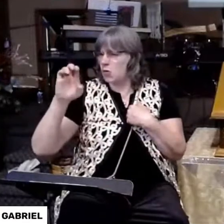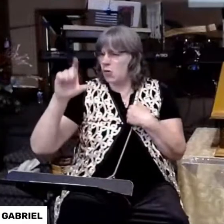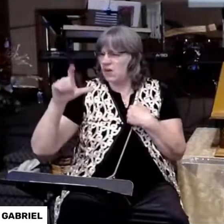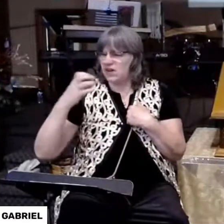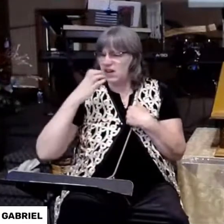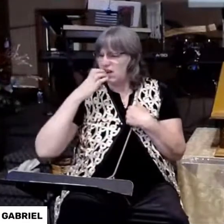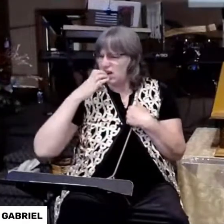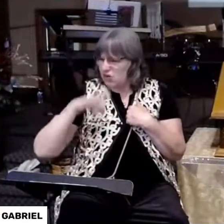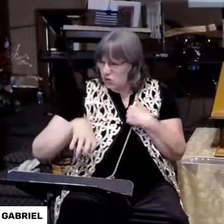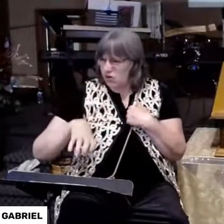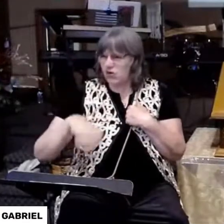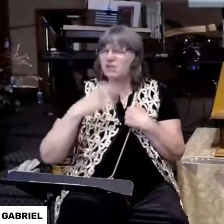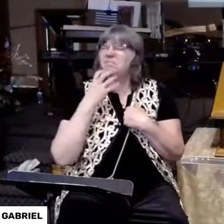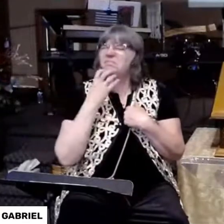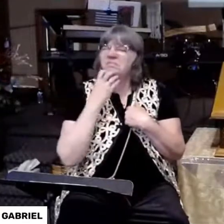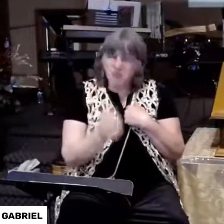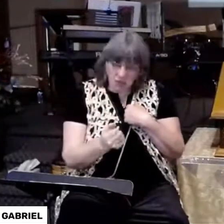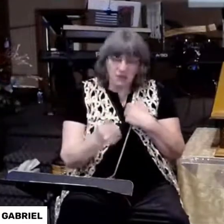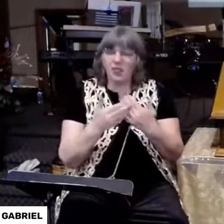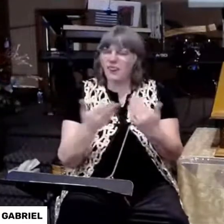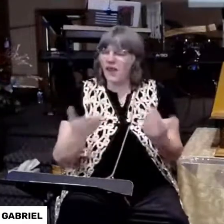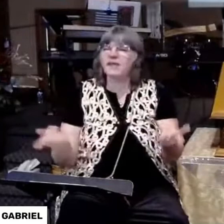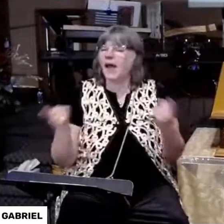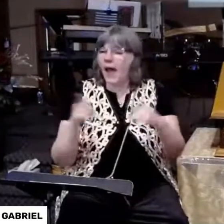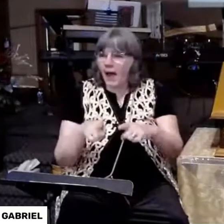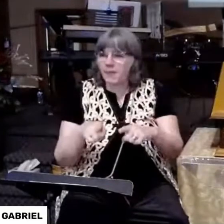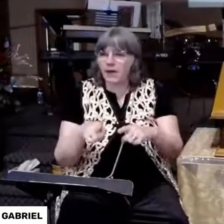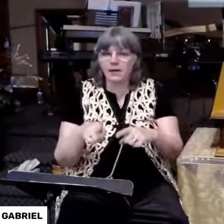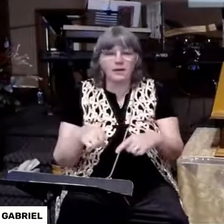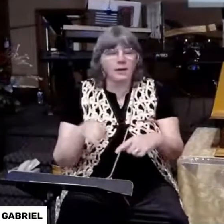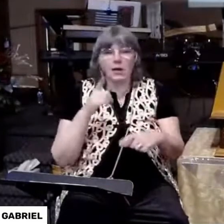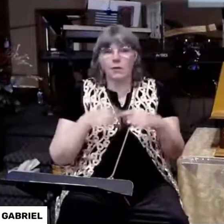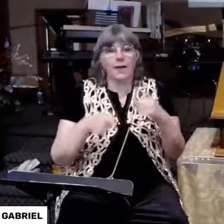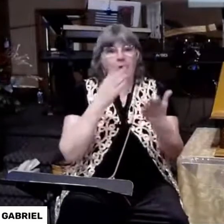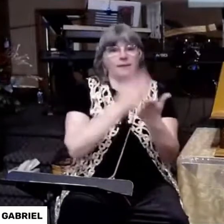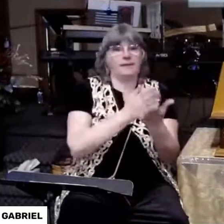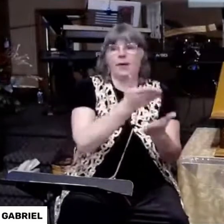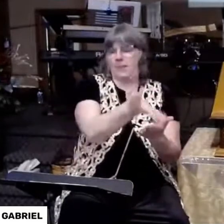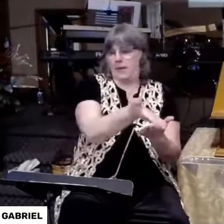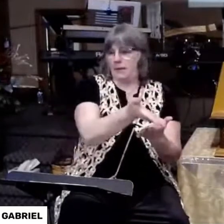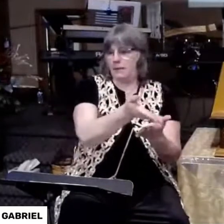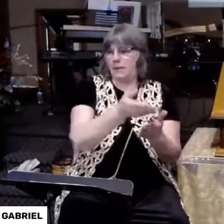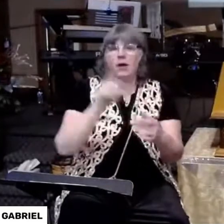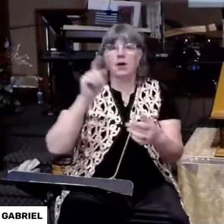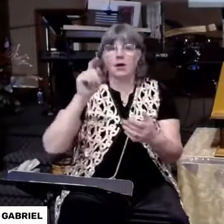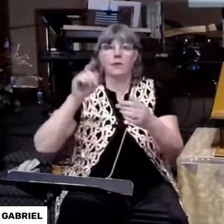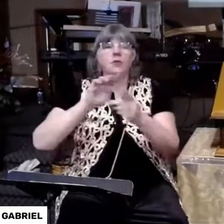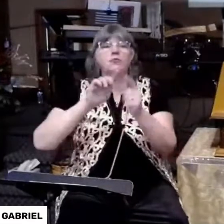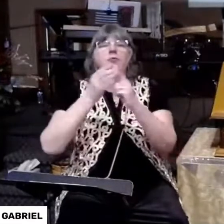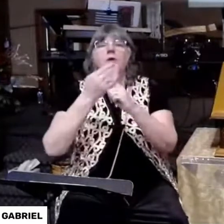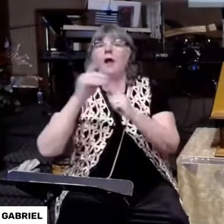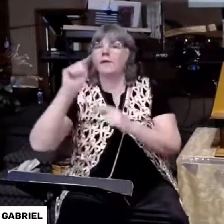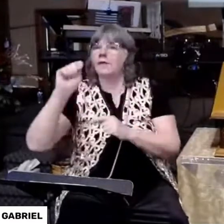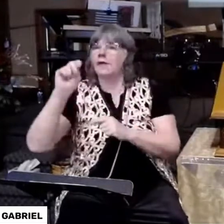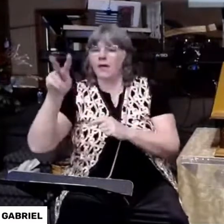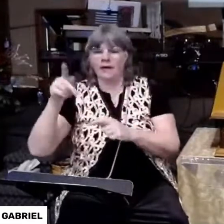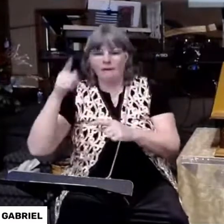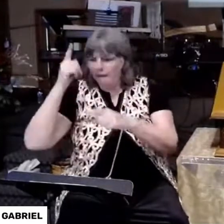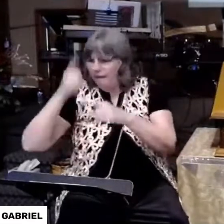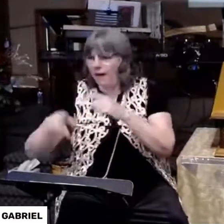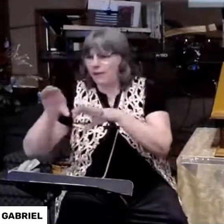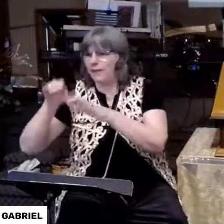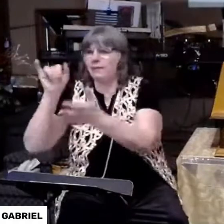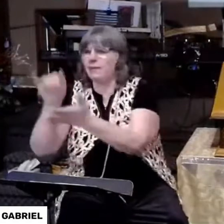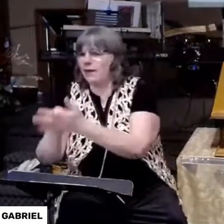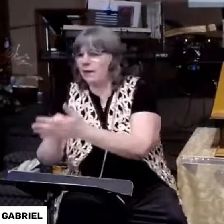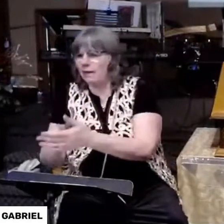We can't help what comes out to us. I'm telling you, we don't know, we're going to turn on the TV and just, oh no! Or we're going to open our emails and, oh